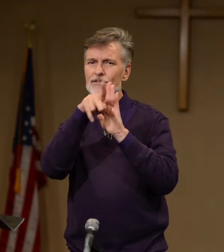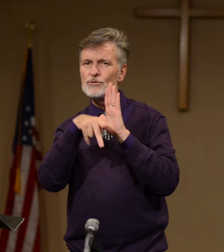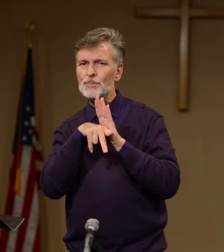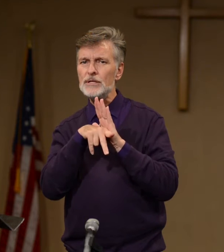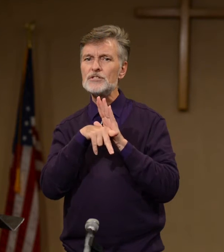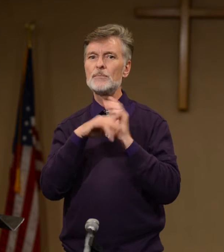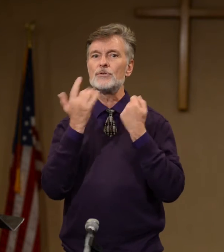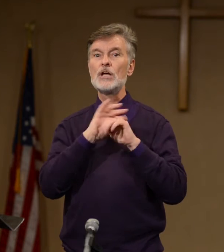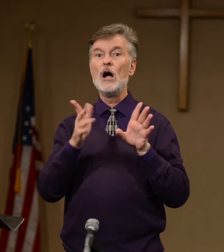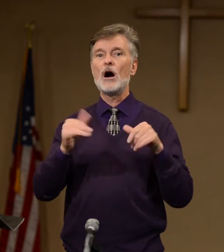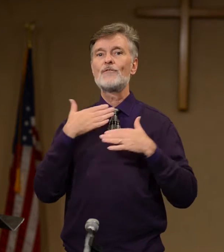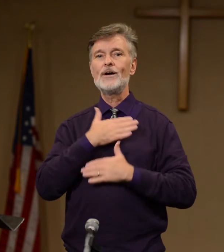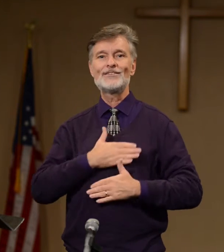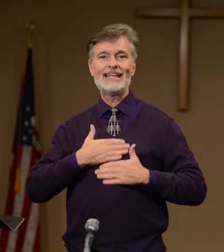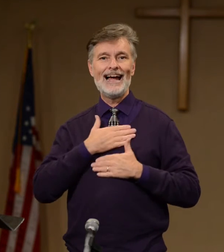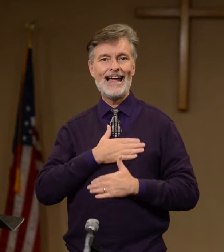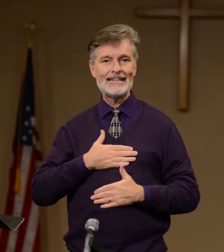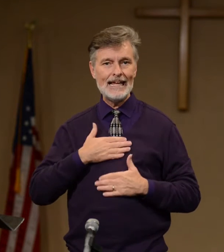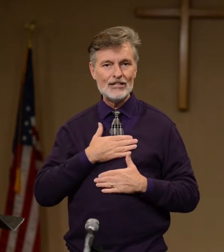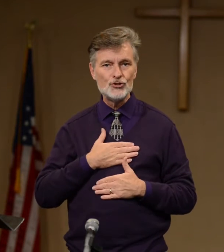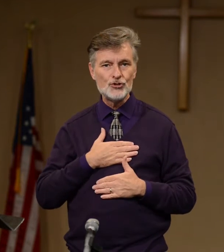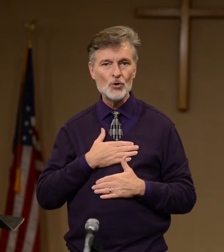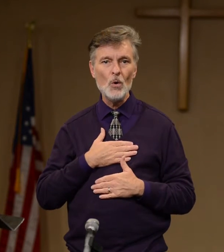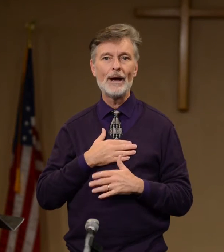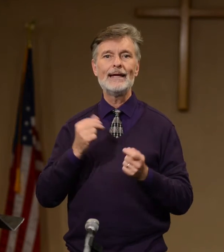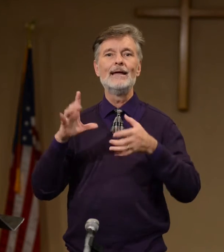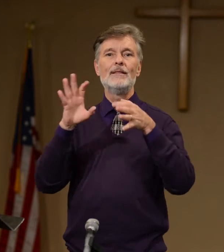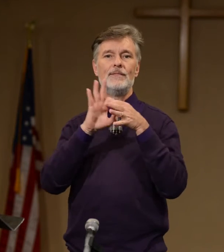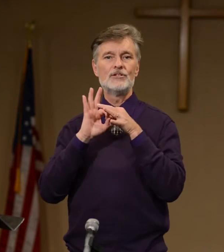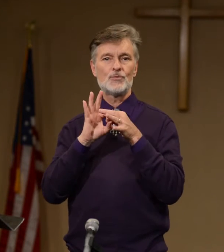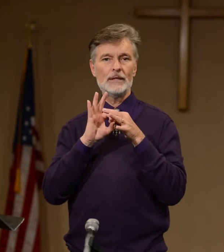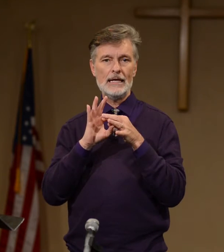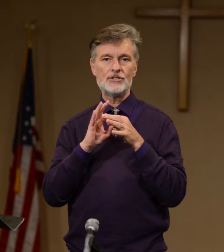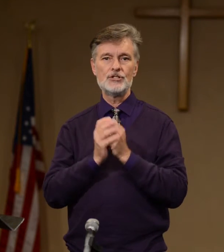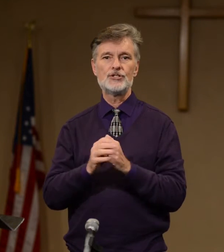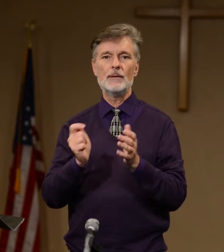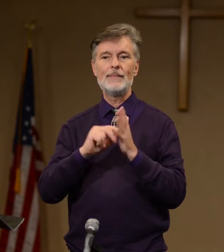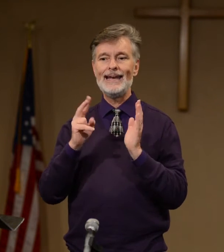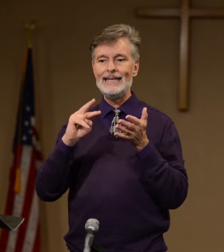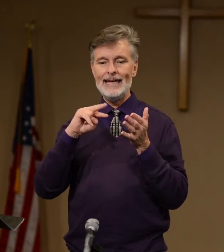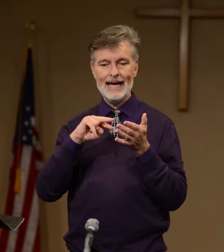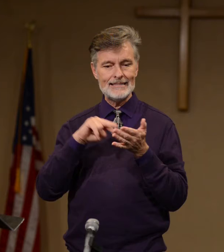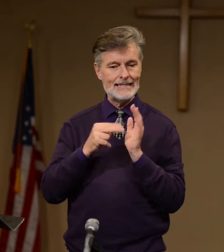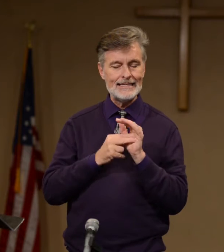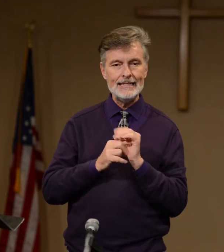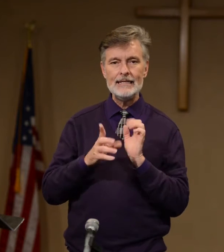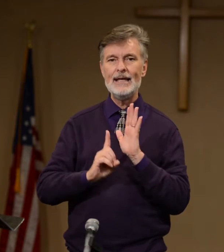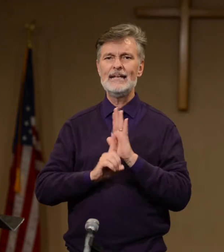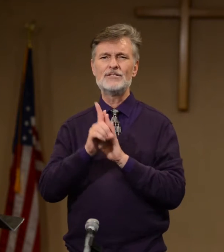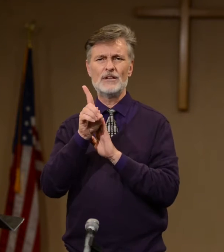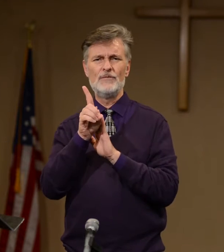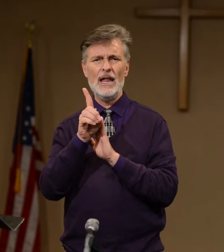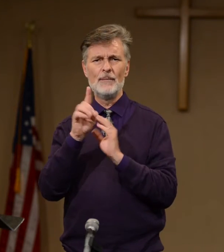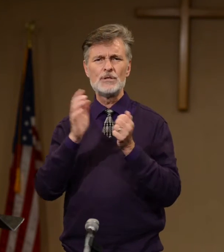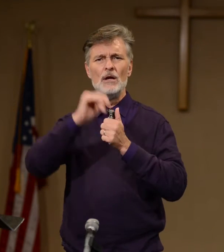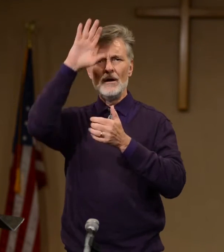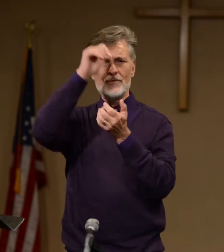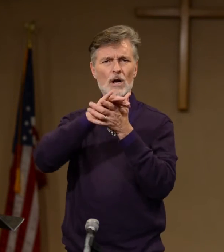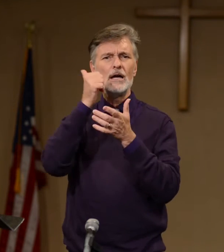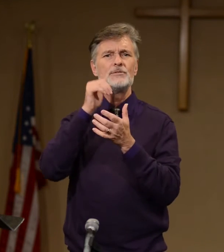those principles, are for us to enjoy this relationship that He has intended, that He's developed for a husband